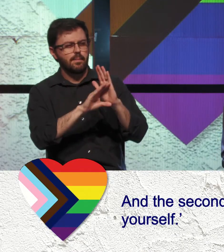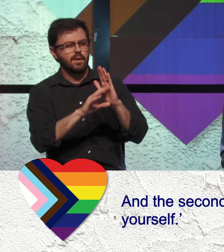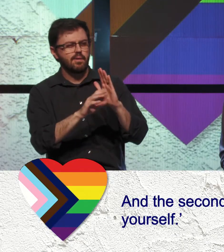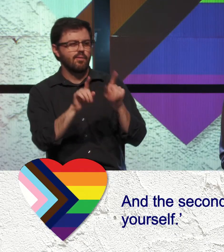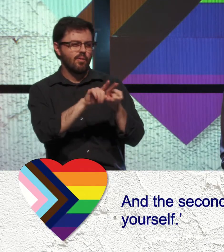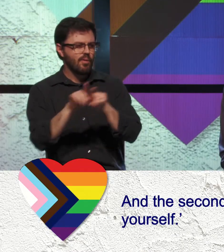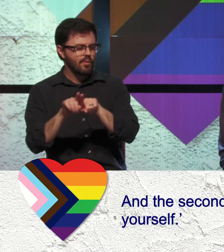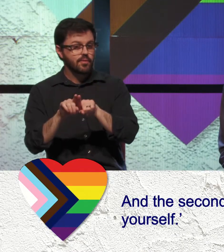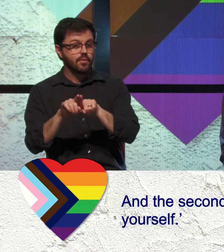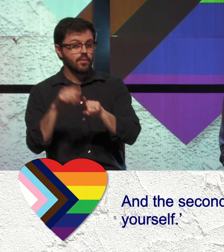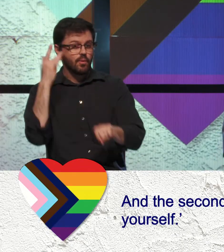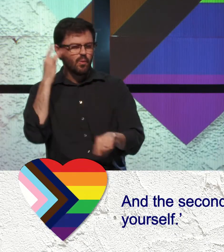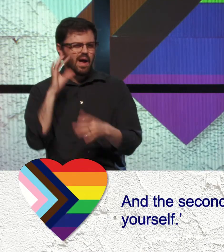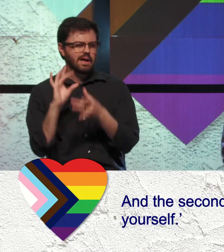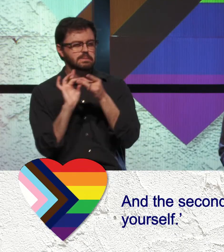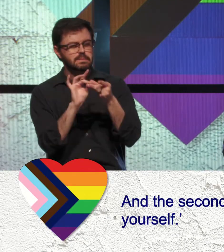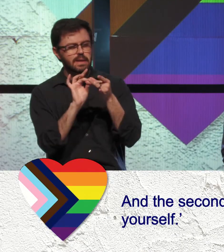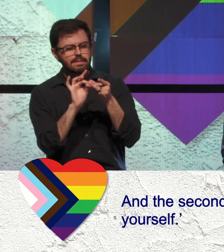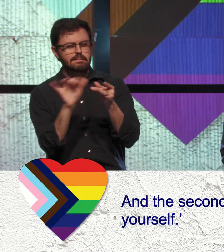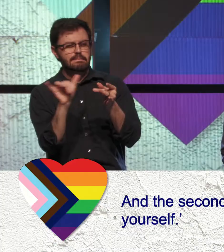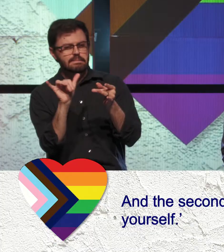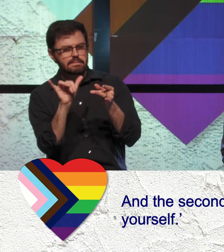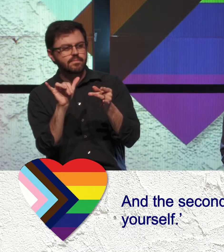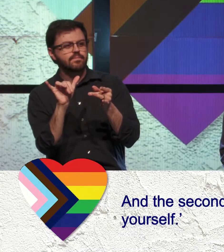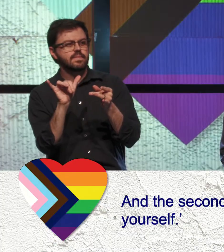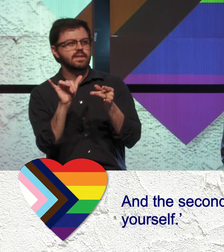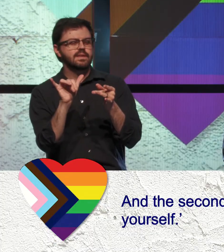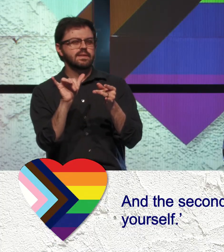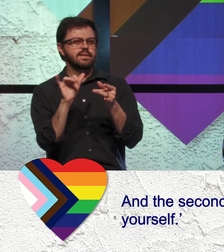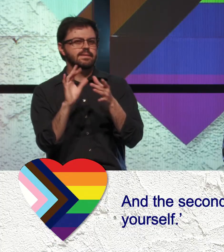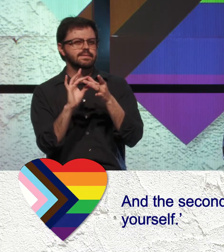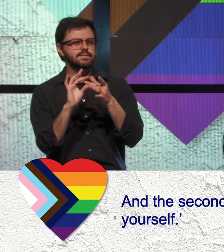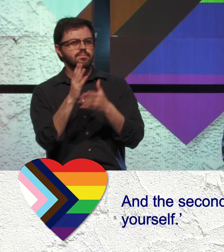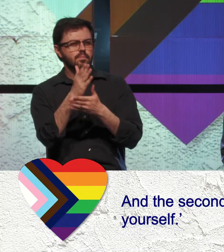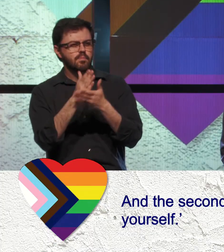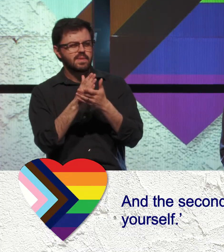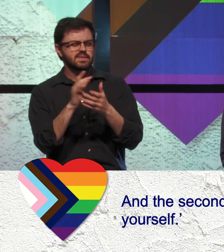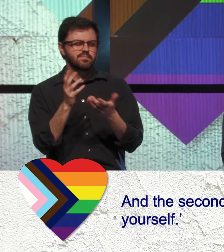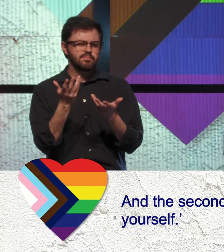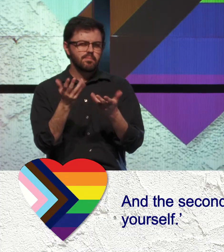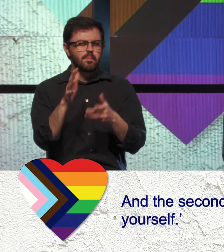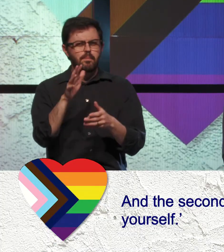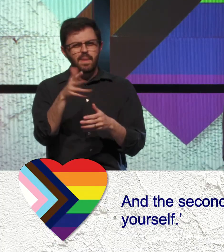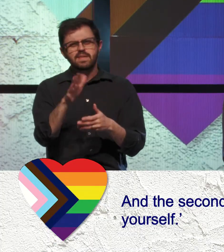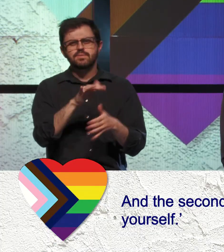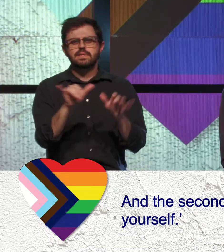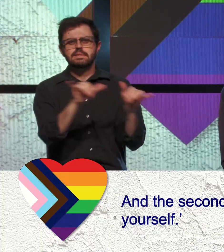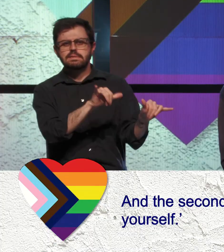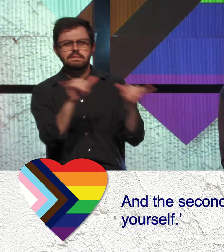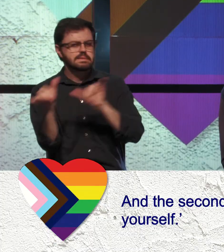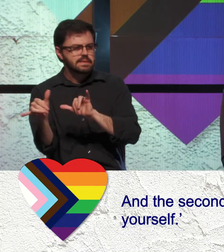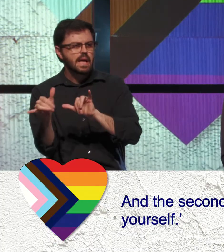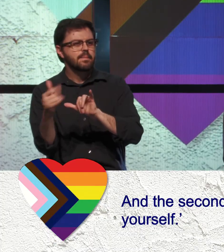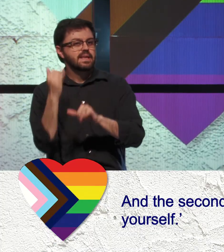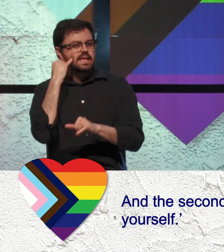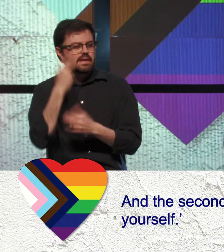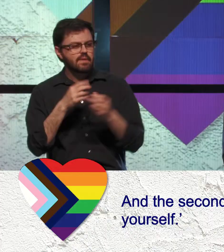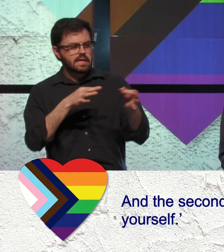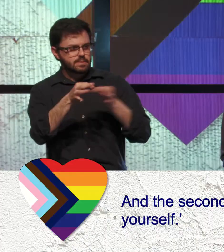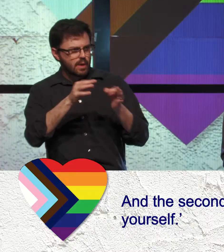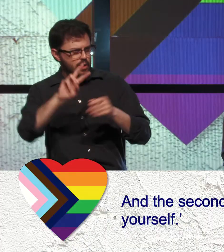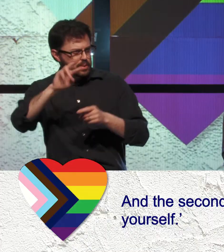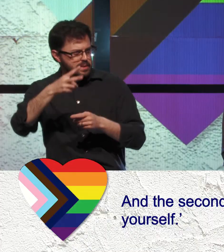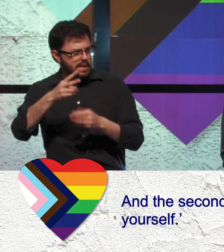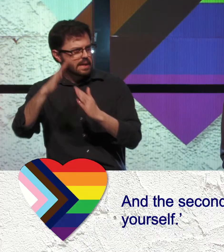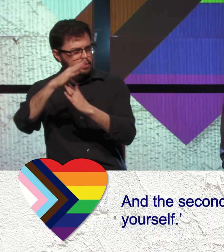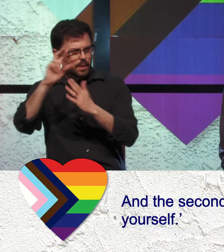the second one is like it. Or in other words, the second one is a derivative of. The second one is the same thing. The second one will help you understand what I just said,